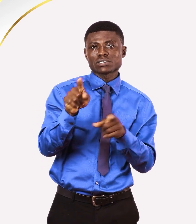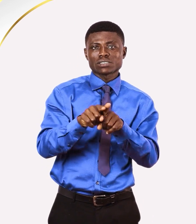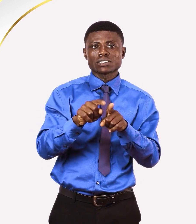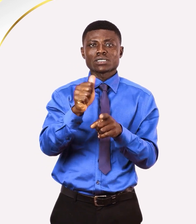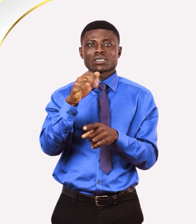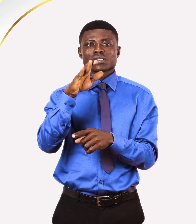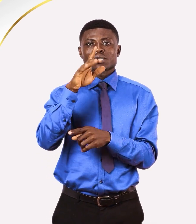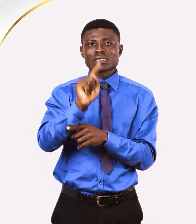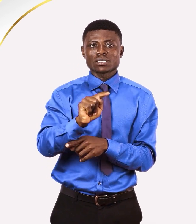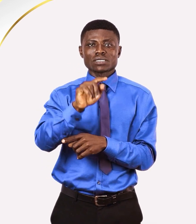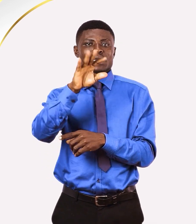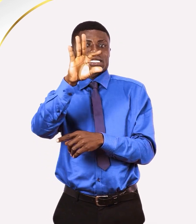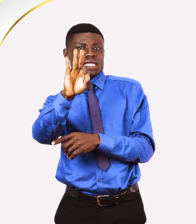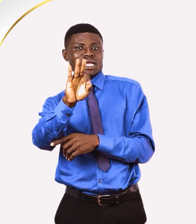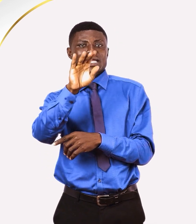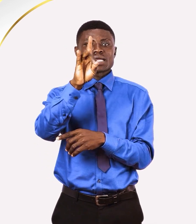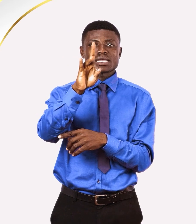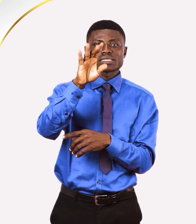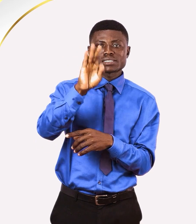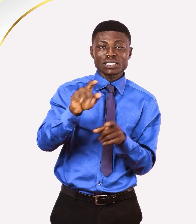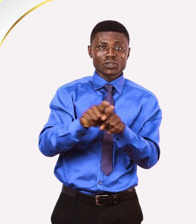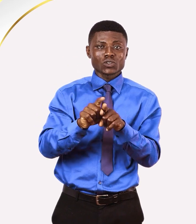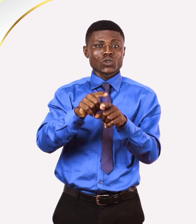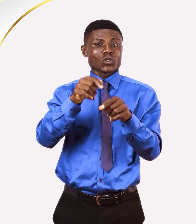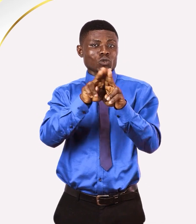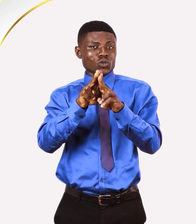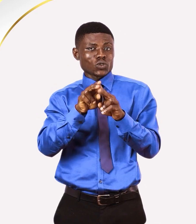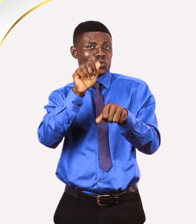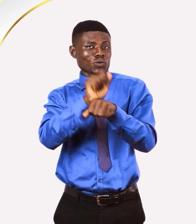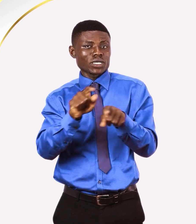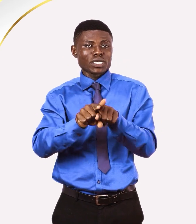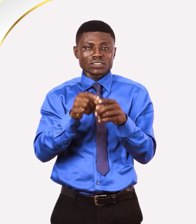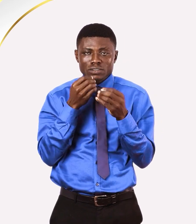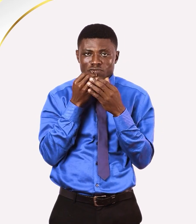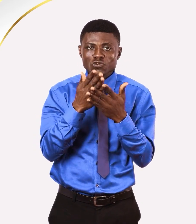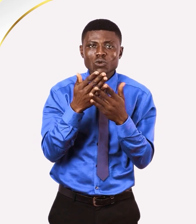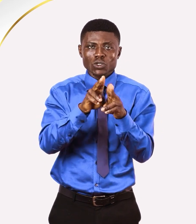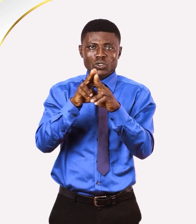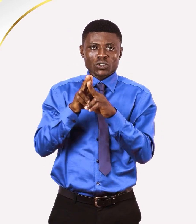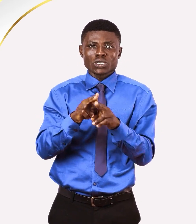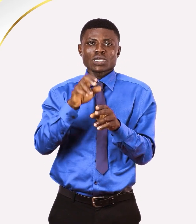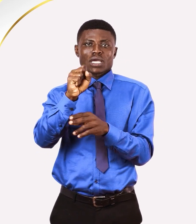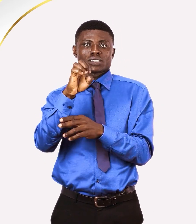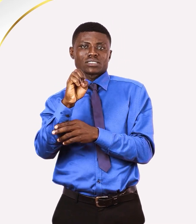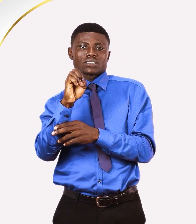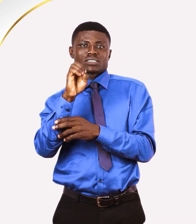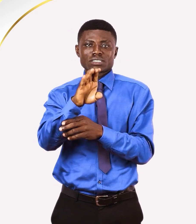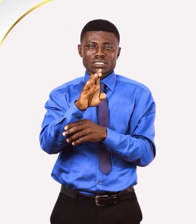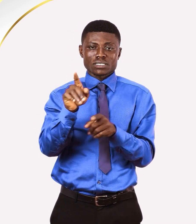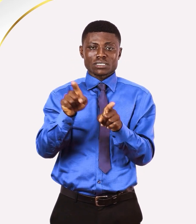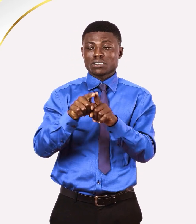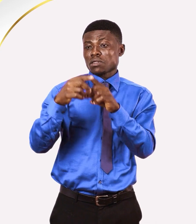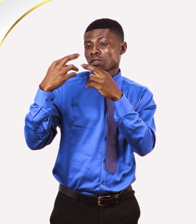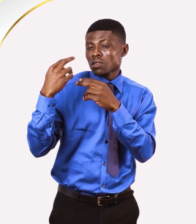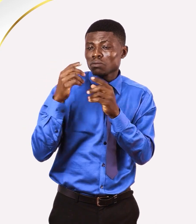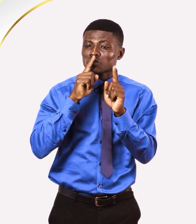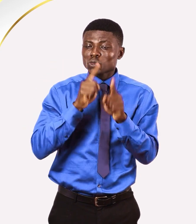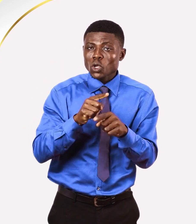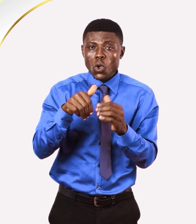Act 989, the unit also operates as the information unit of the SEC. It responds